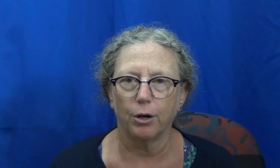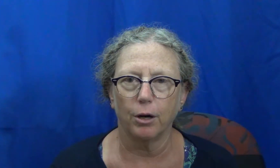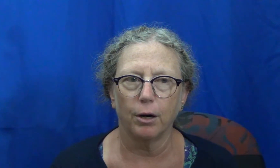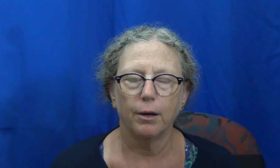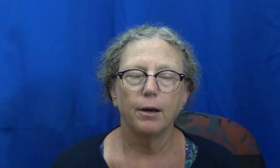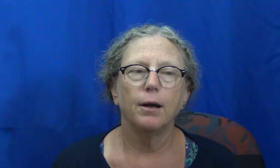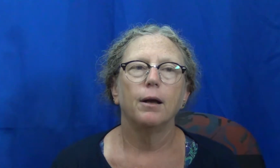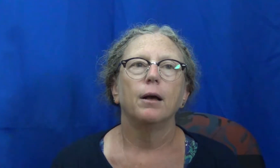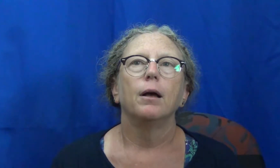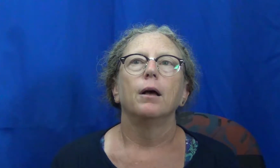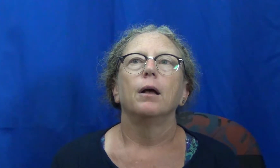her.